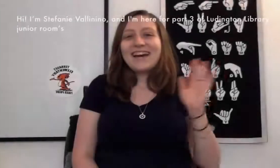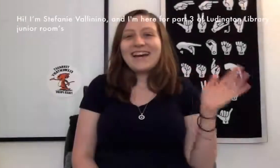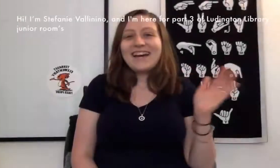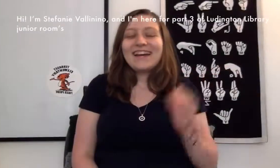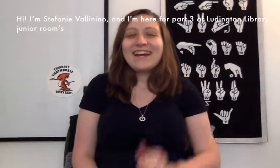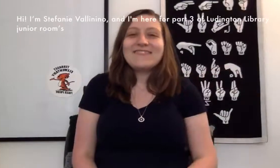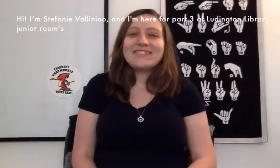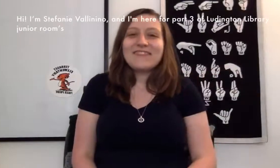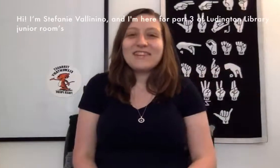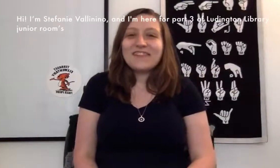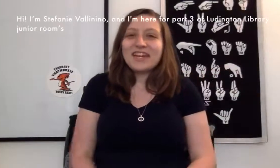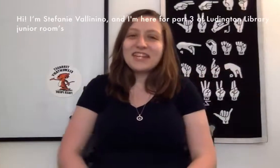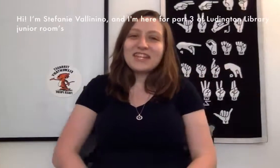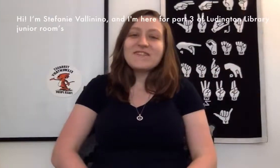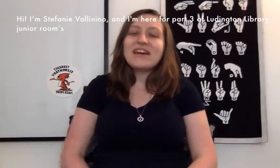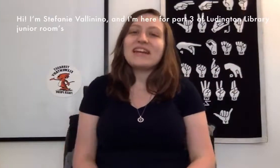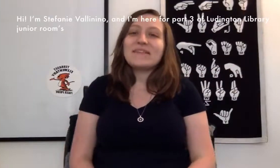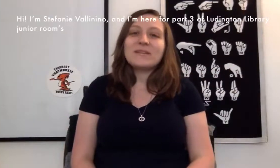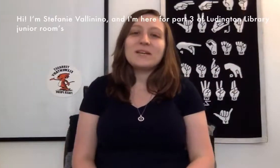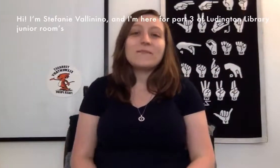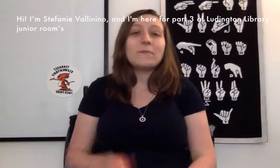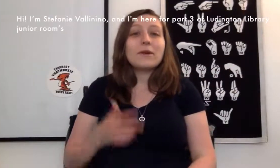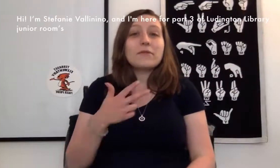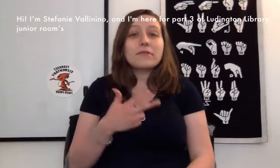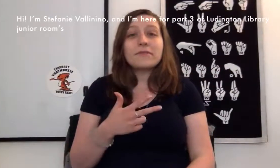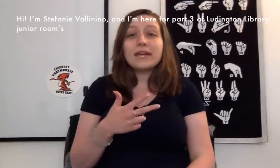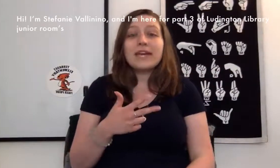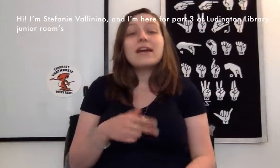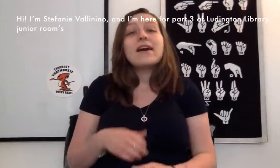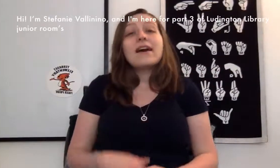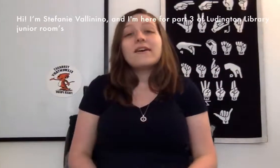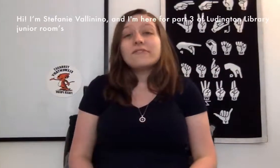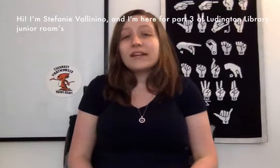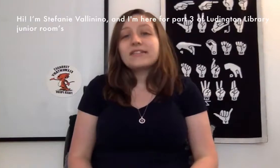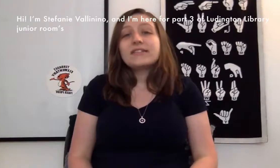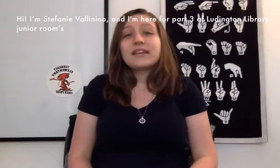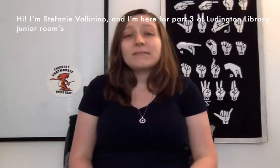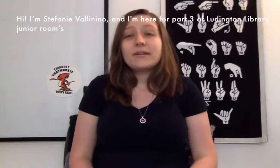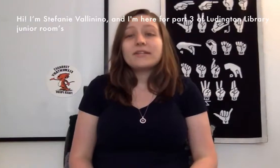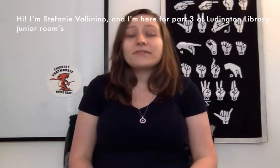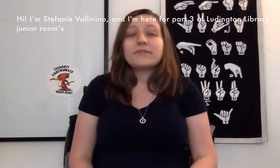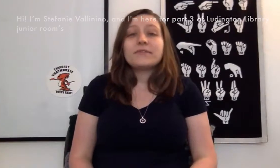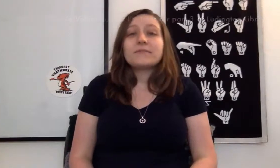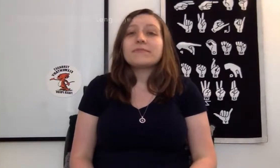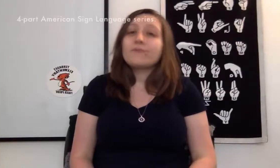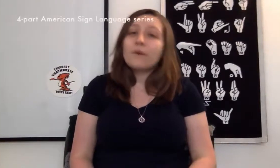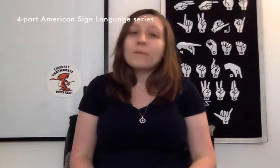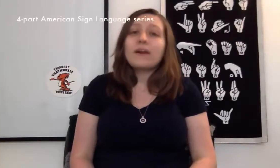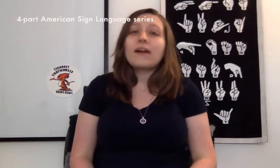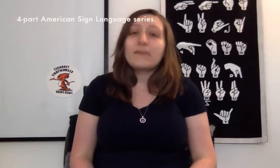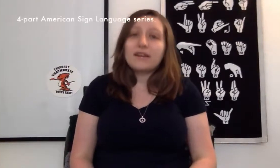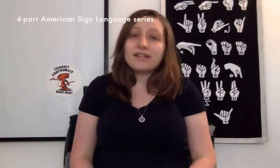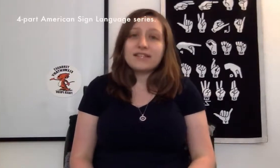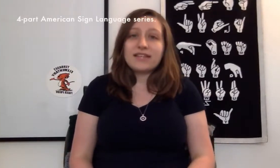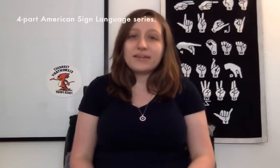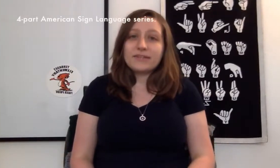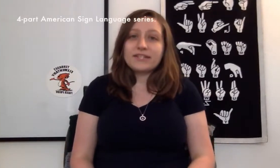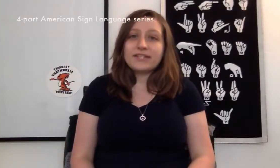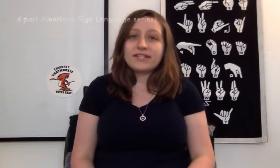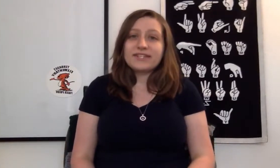Hi, I'm Stefanie Valenino, and I'm here for part 3 of Leadington Library Junior Room's 4-part American Sign Language series.